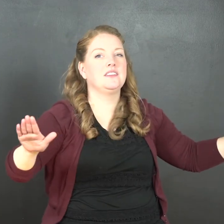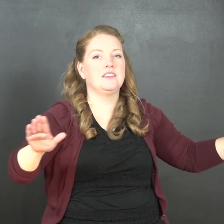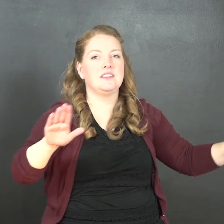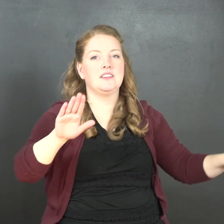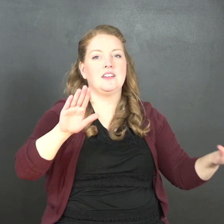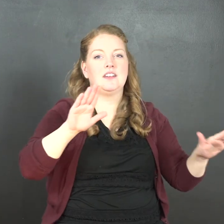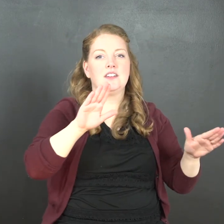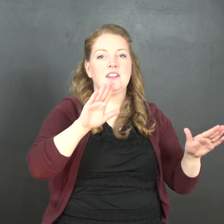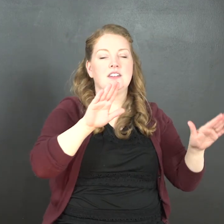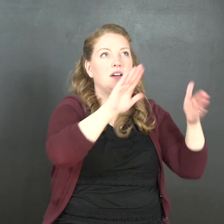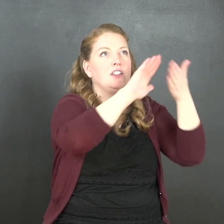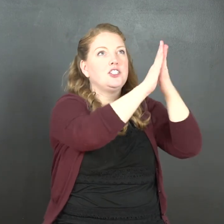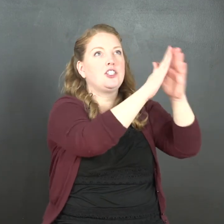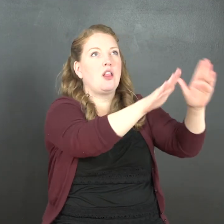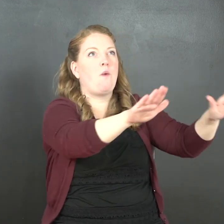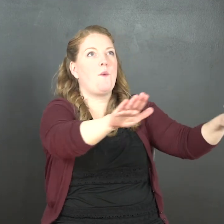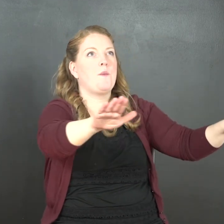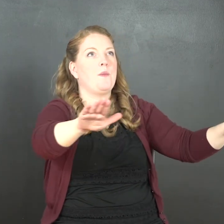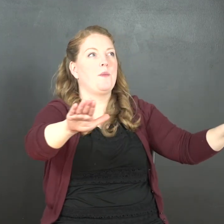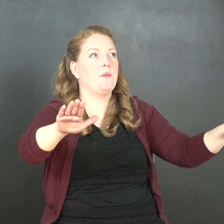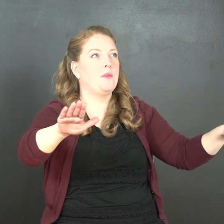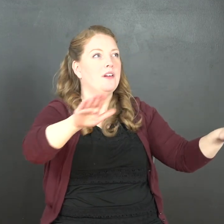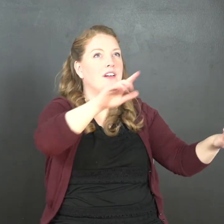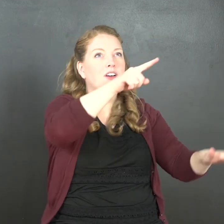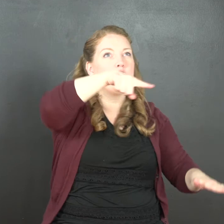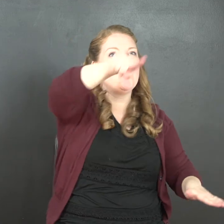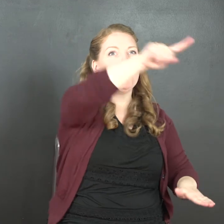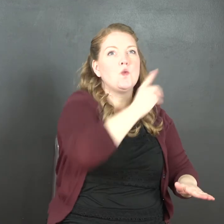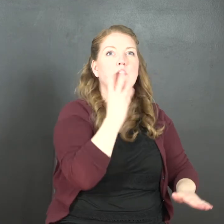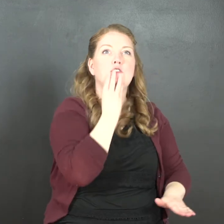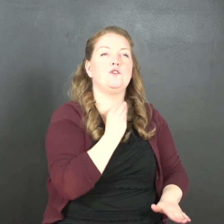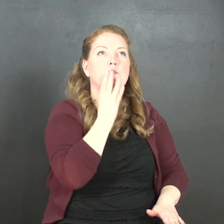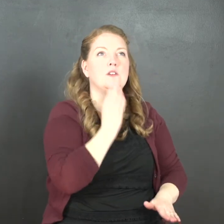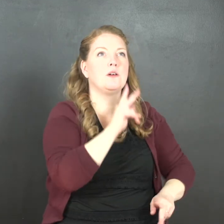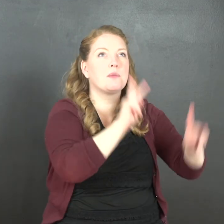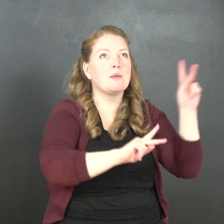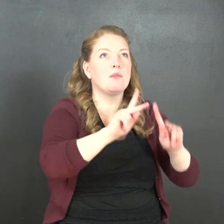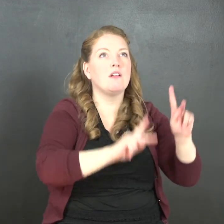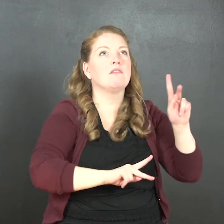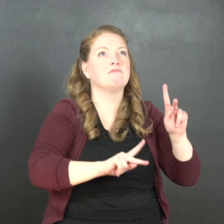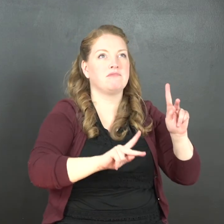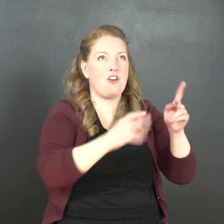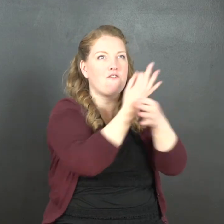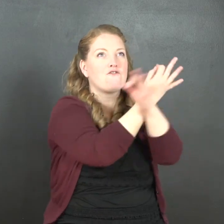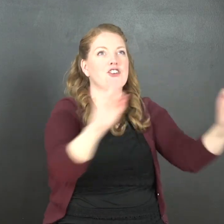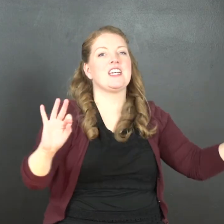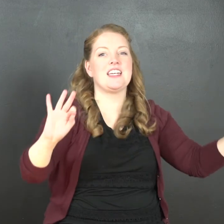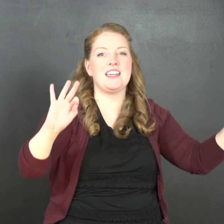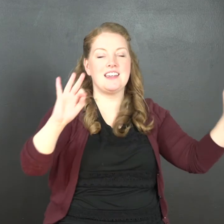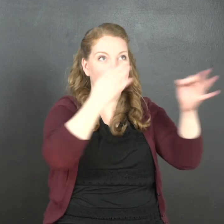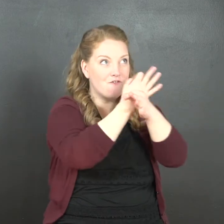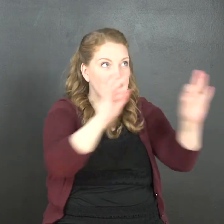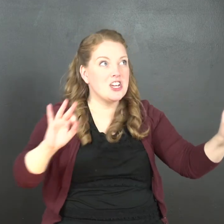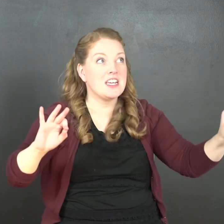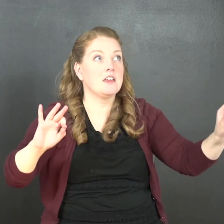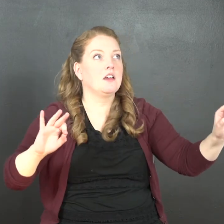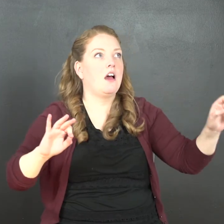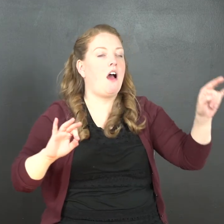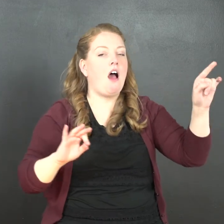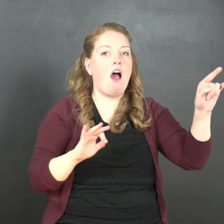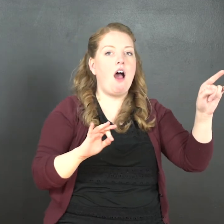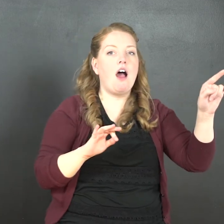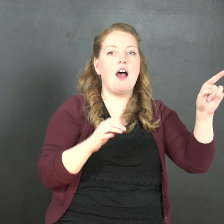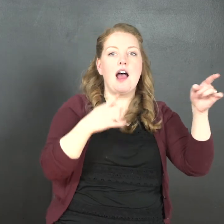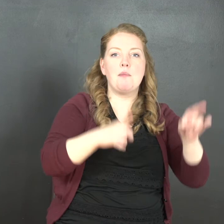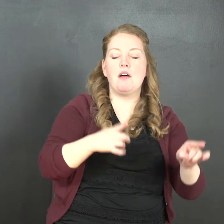created first a trickle as one or two here and there would empty the barracks. But eventually it was a stream of men, one after the